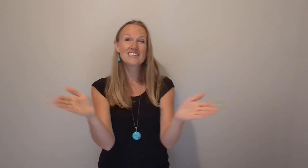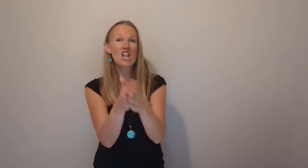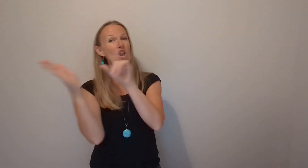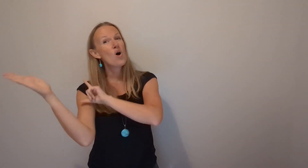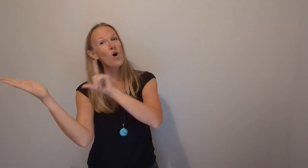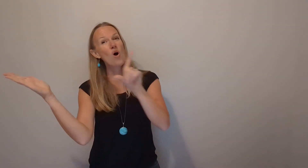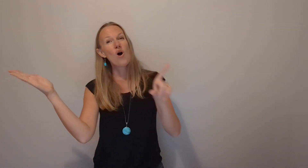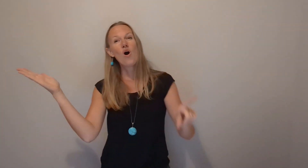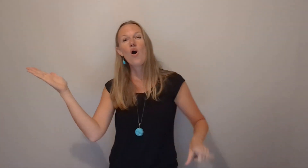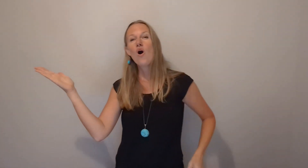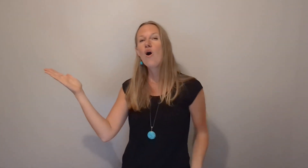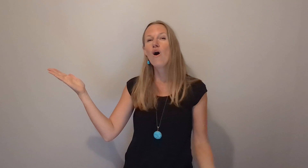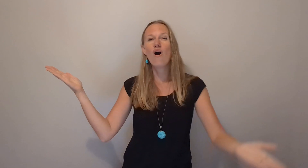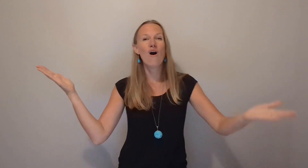the Lord.